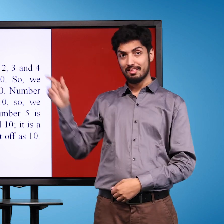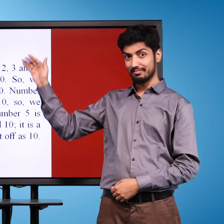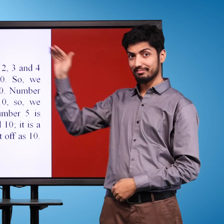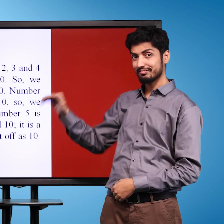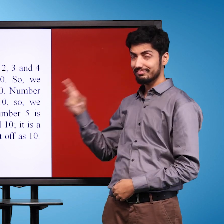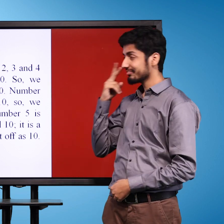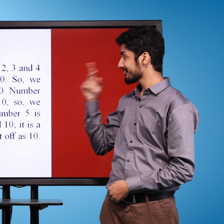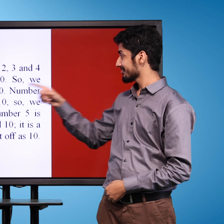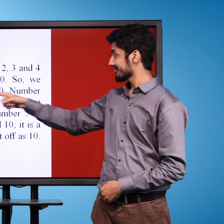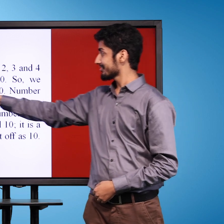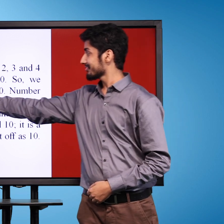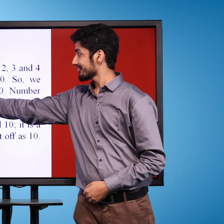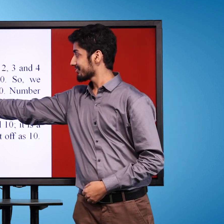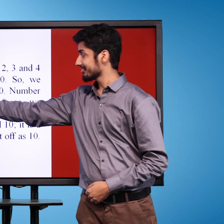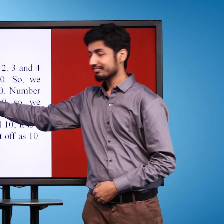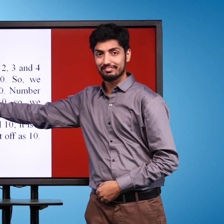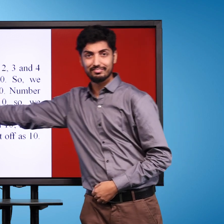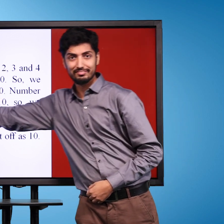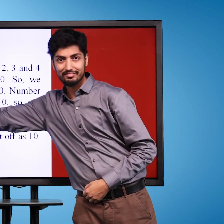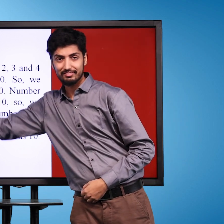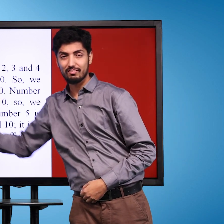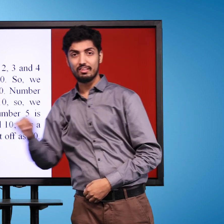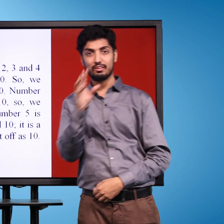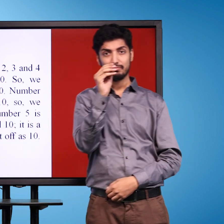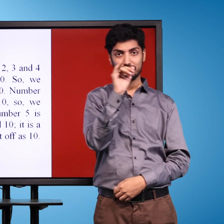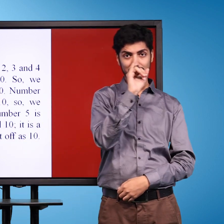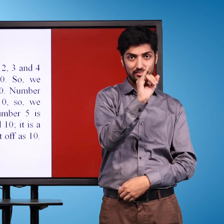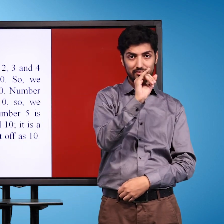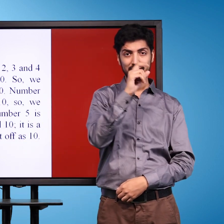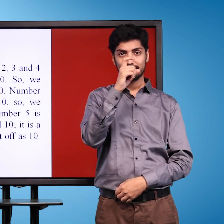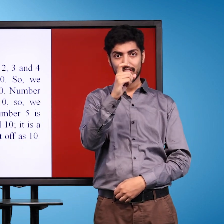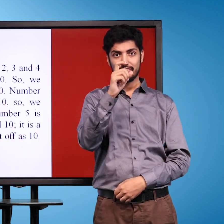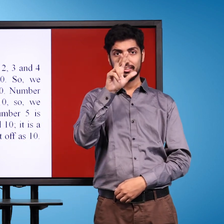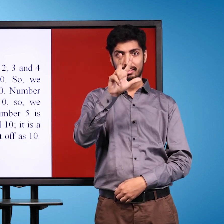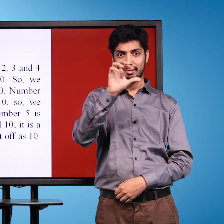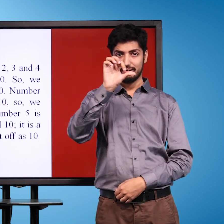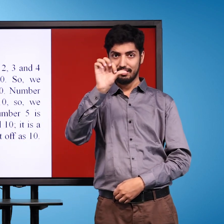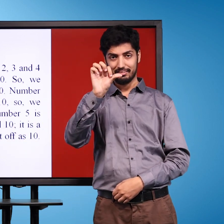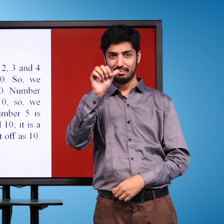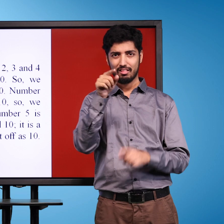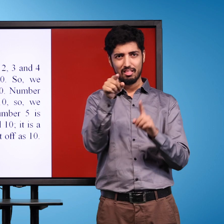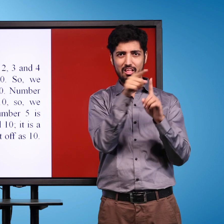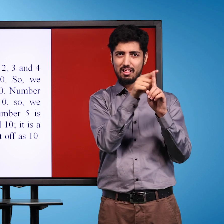Numbers 6, 7, 8, 9 are nearer to 10. So we round them off as